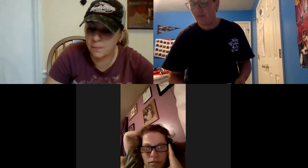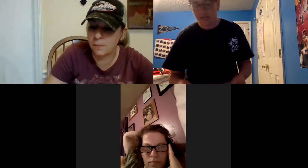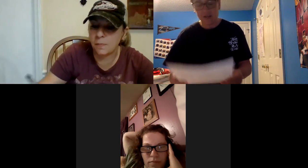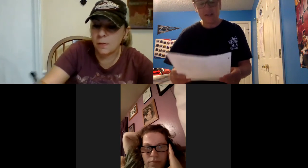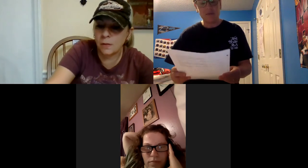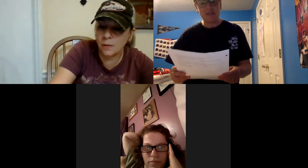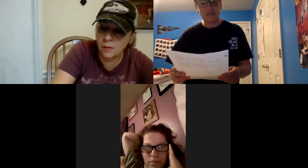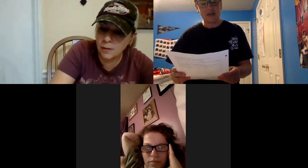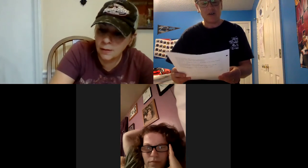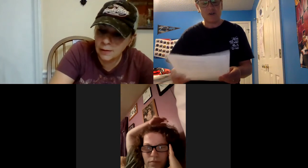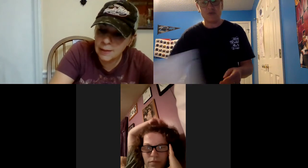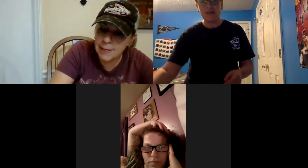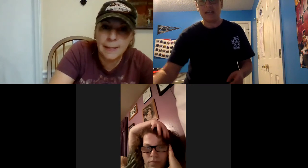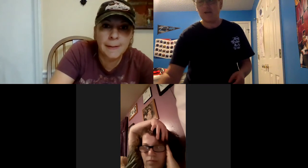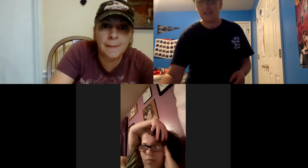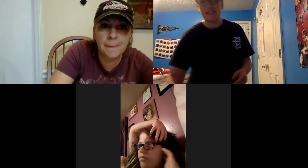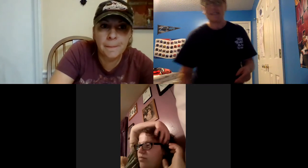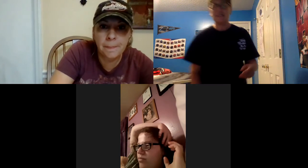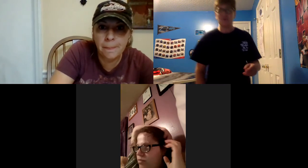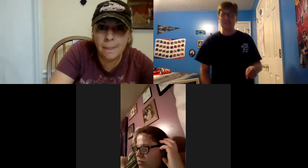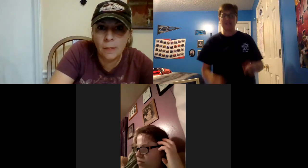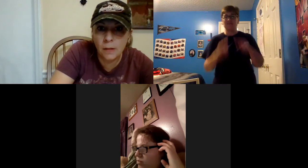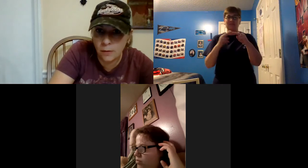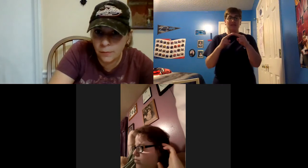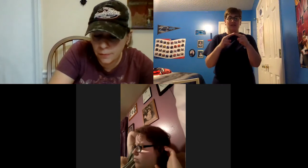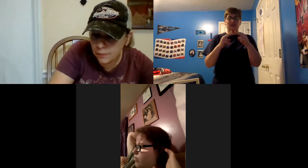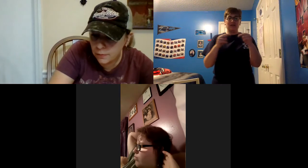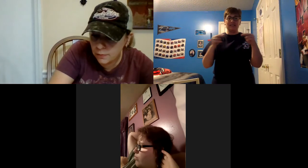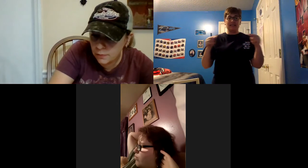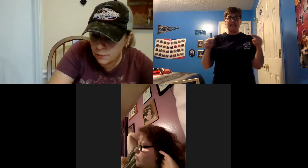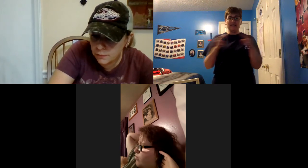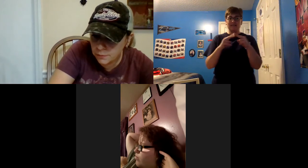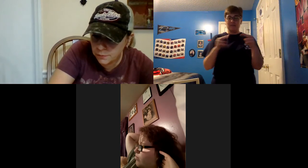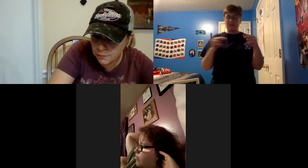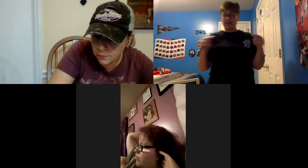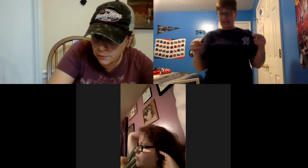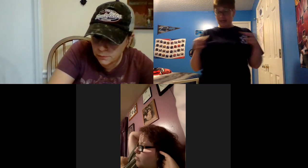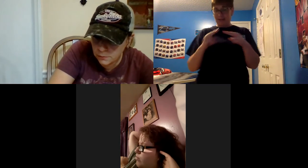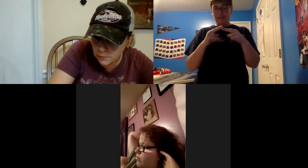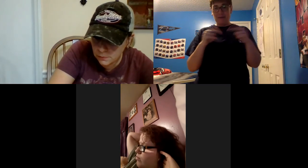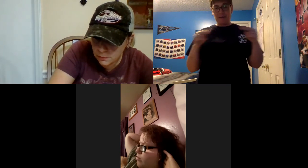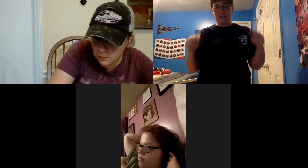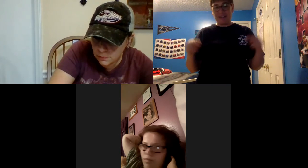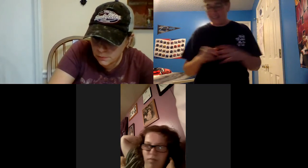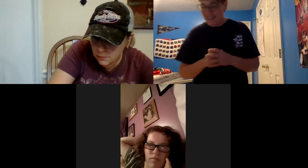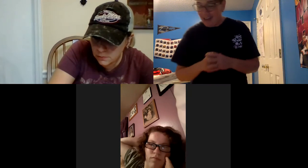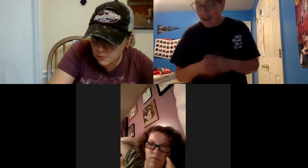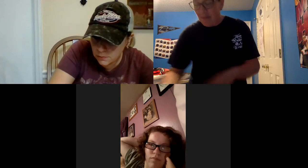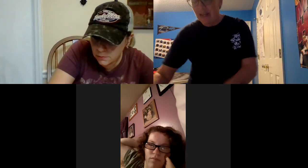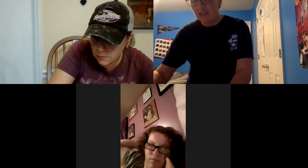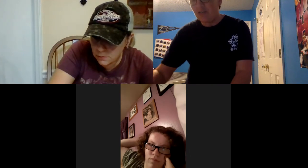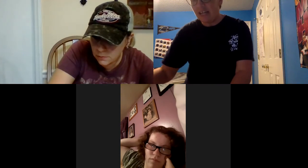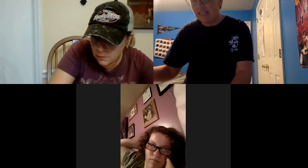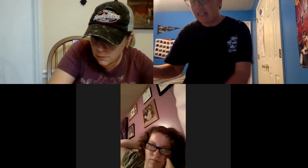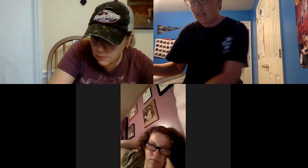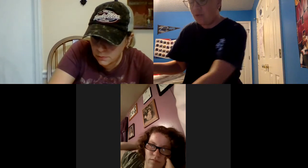do have bacon on there, but it's not on your written out list. Interesting. Crazy lady. Bacon. Bacon. But